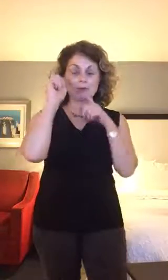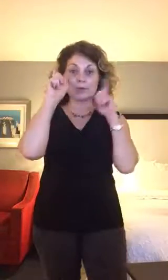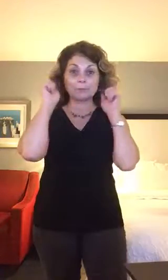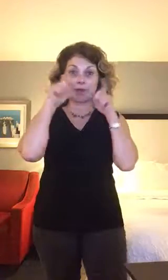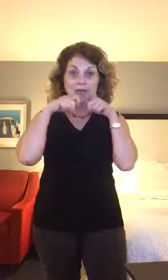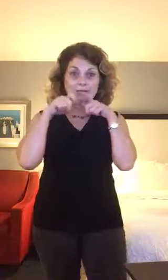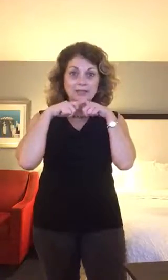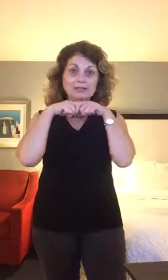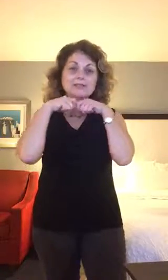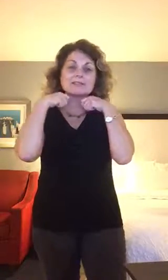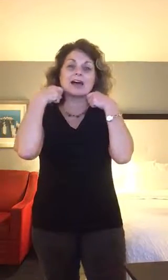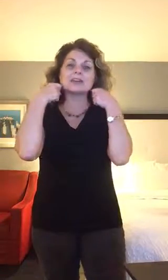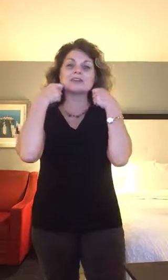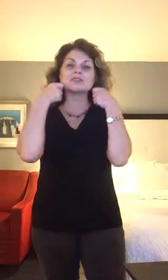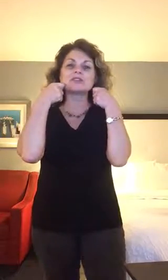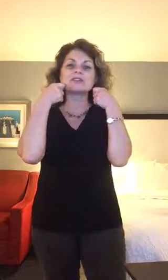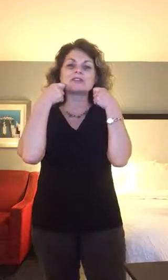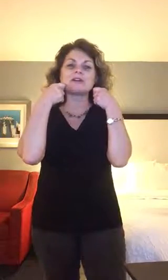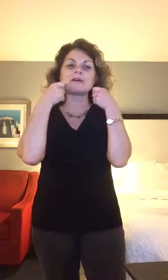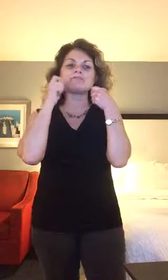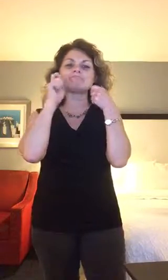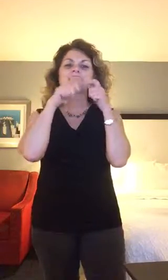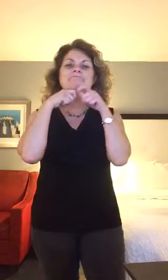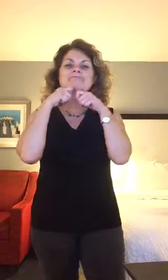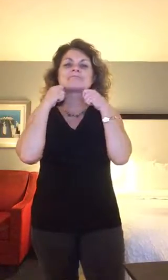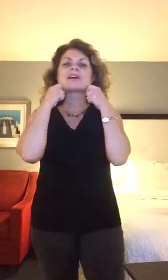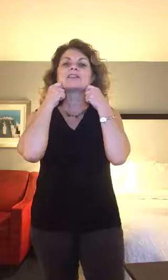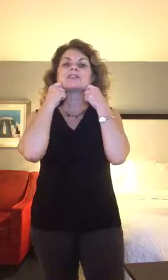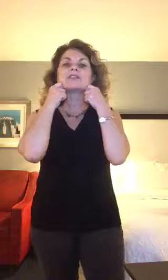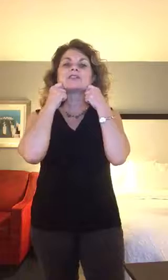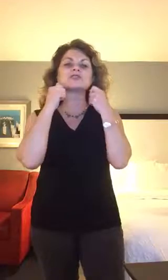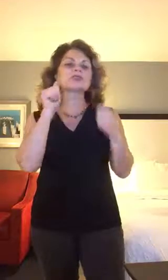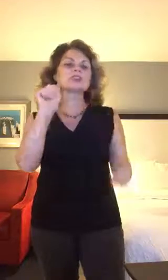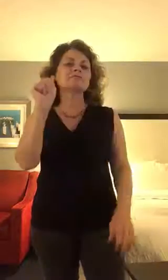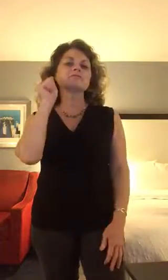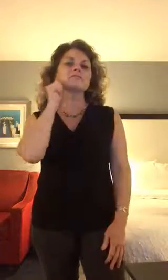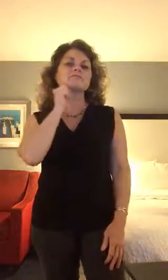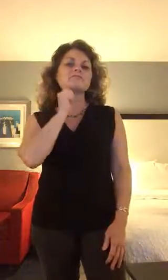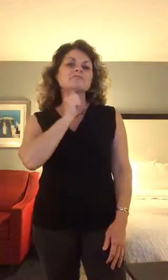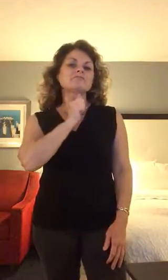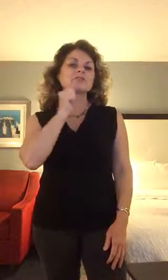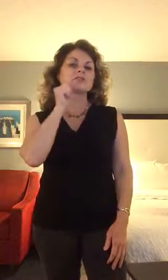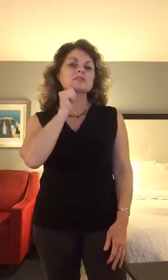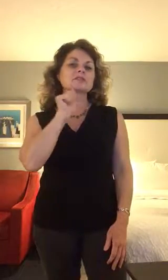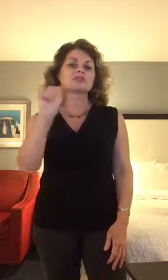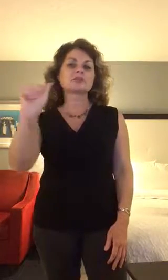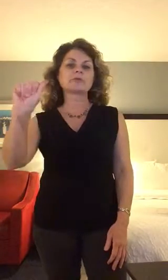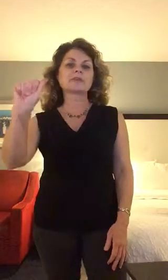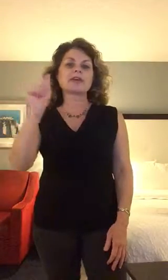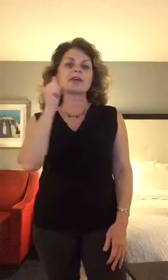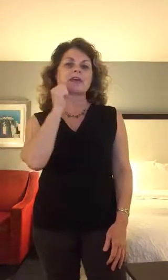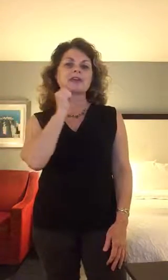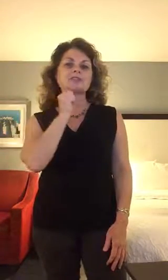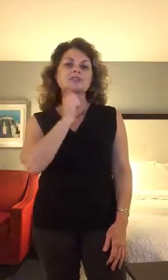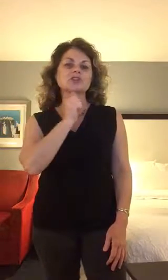with a bonnet tied underneath your chin. This is girl with the A hand,